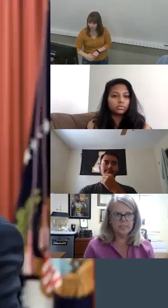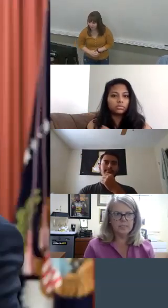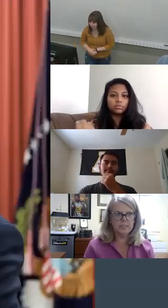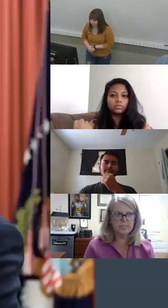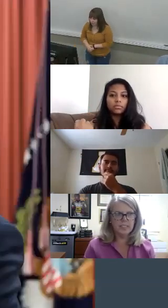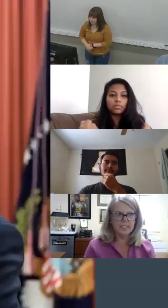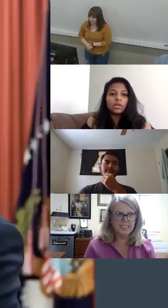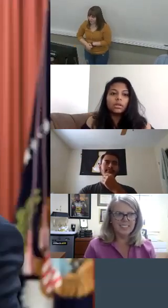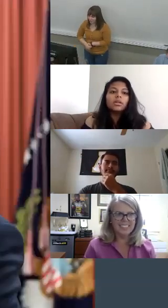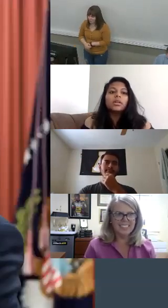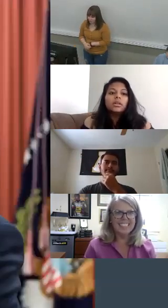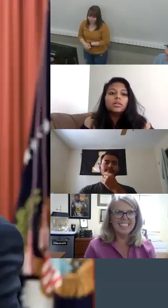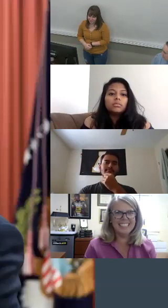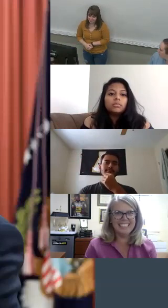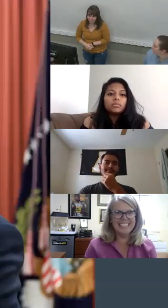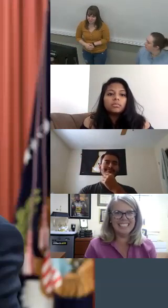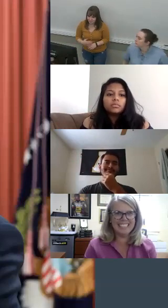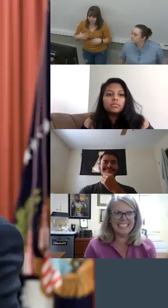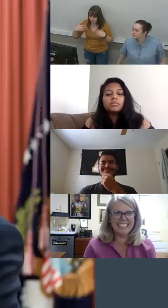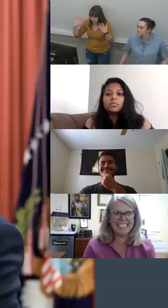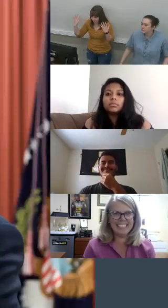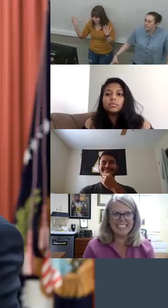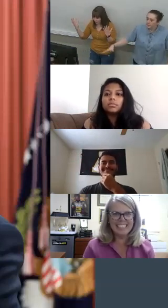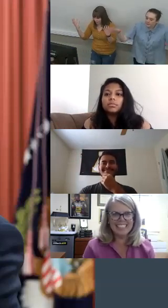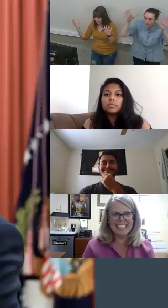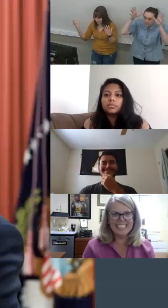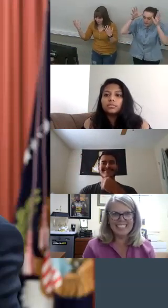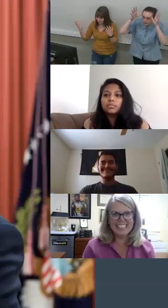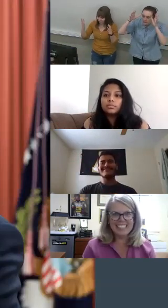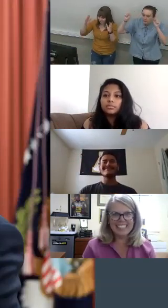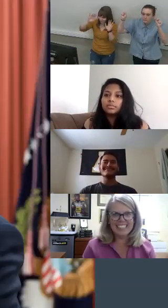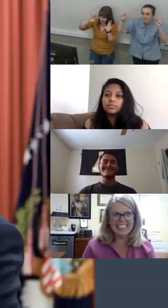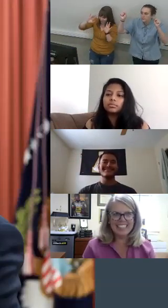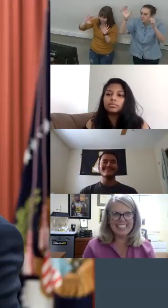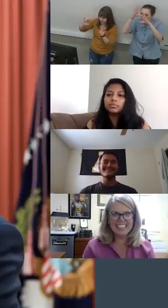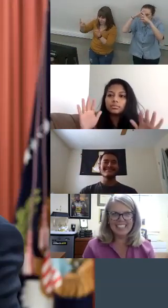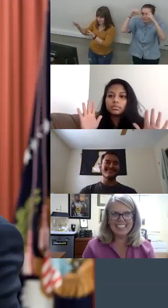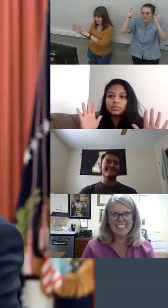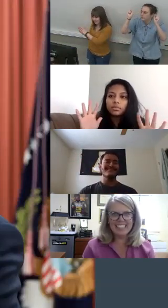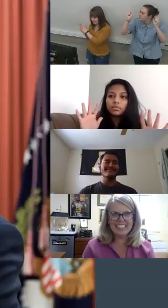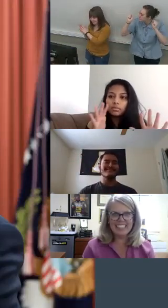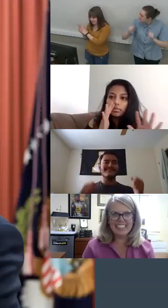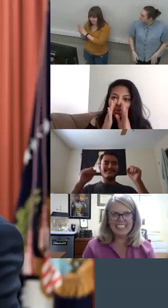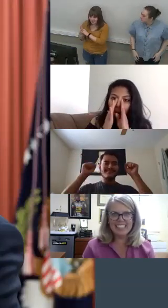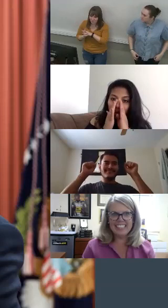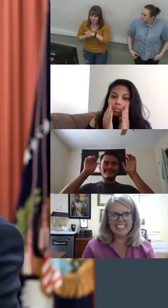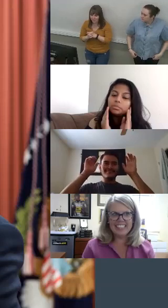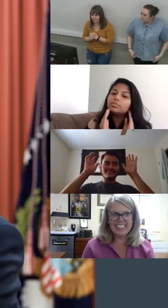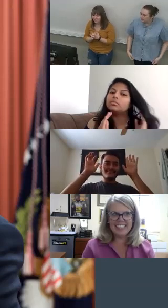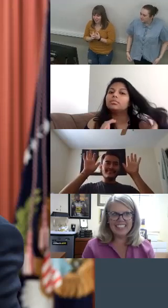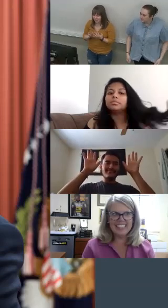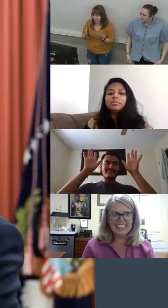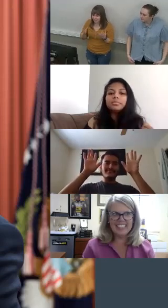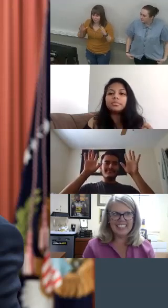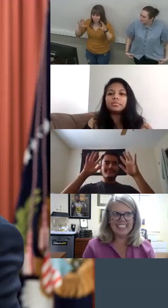All right. Another sign is president. This has been very popular in the news as well. We have all of our little political campaign signs coming through in the PowerPoint.